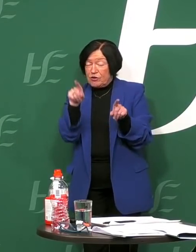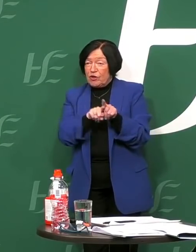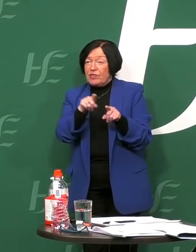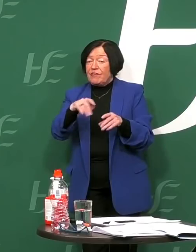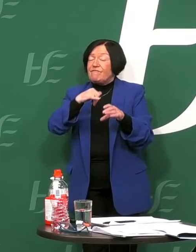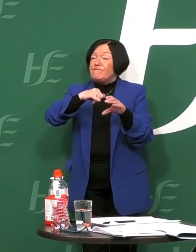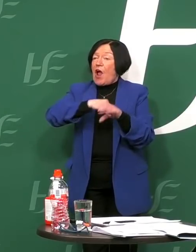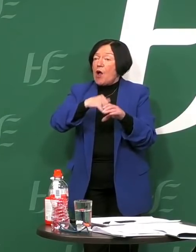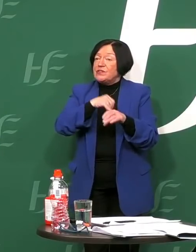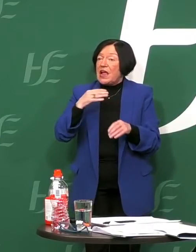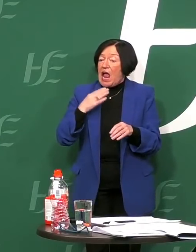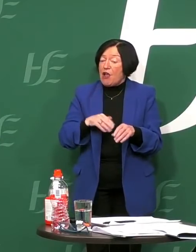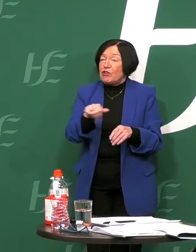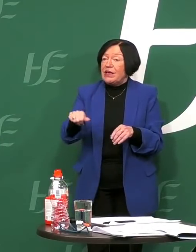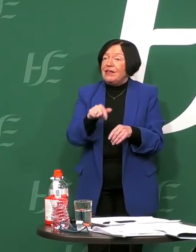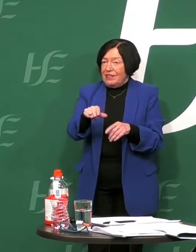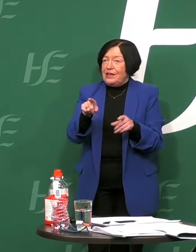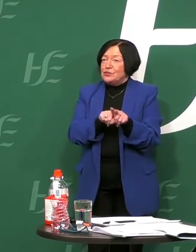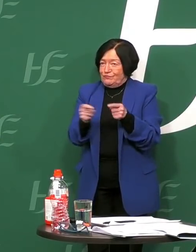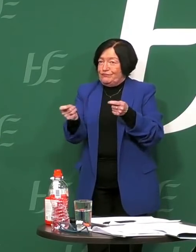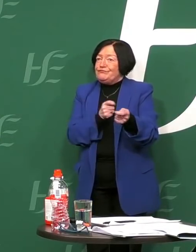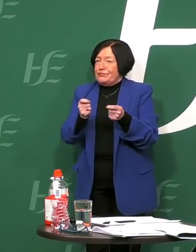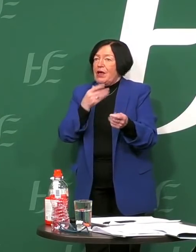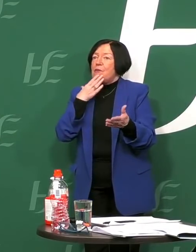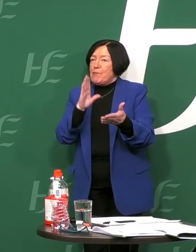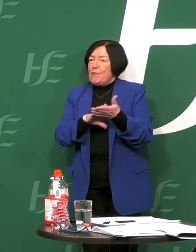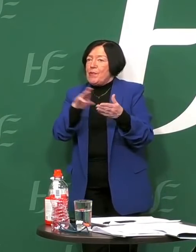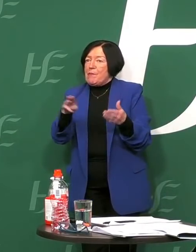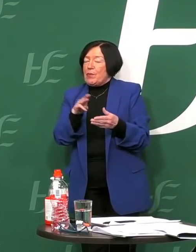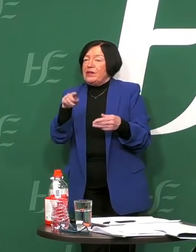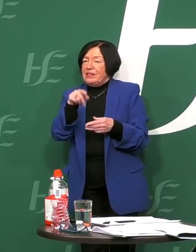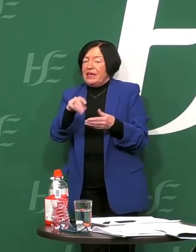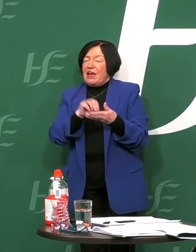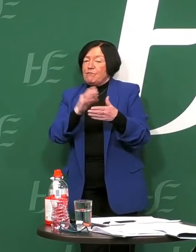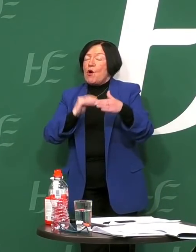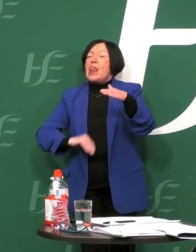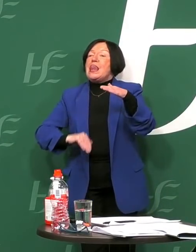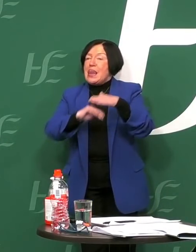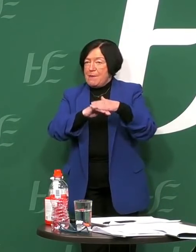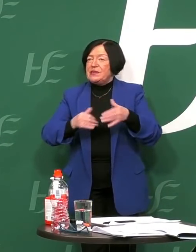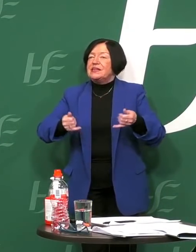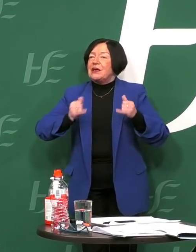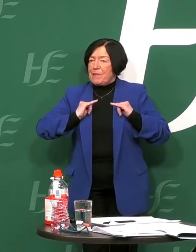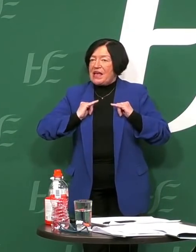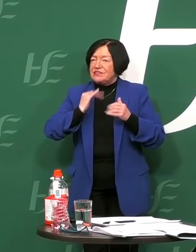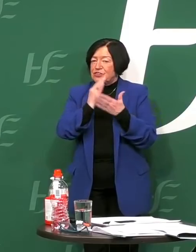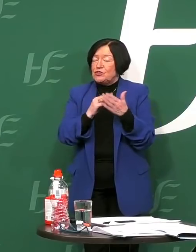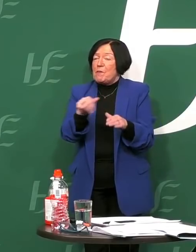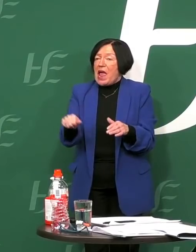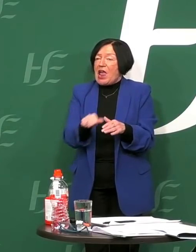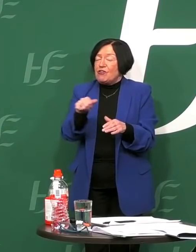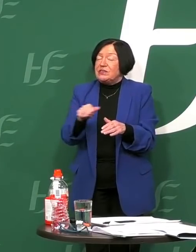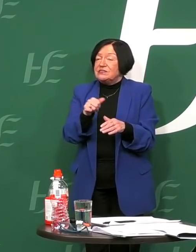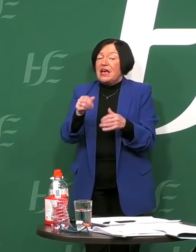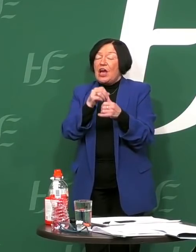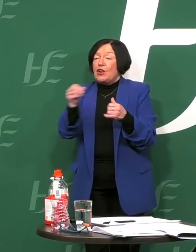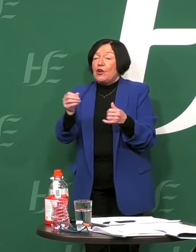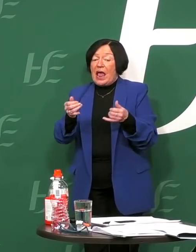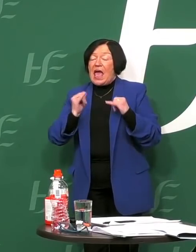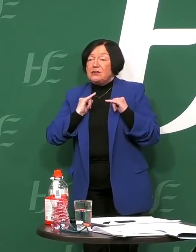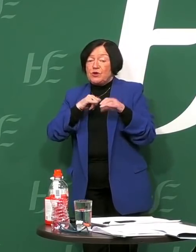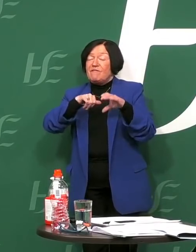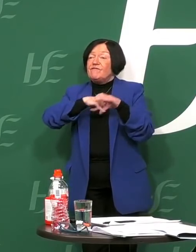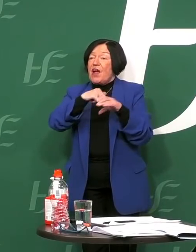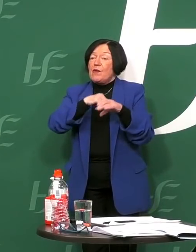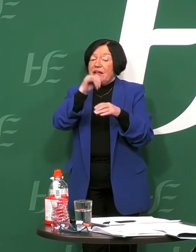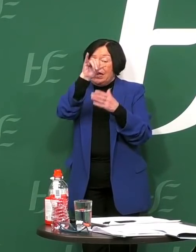pharmacy sector also would facilitate appointments for people where possible. They'll have a more limited capacity in certain areas in the country. And all the eligible pharmacists are